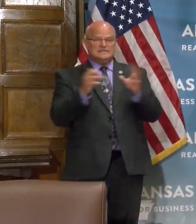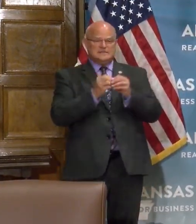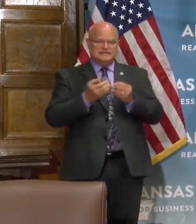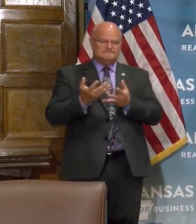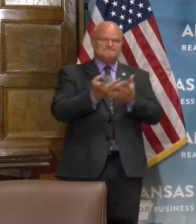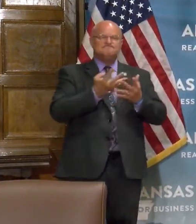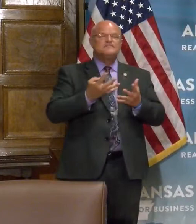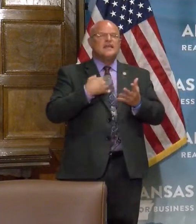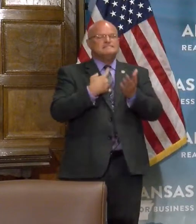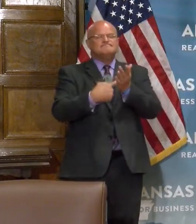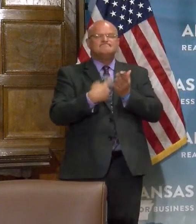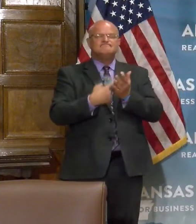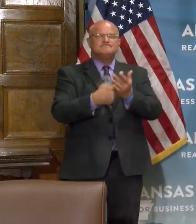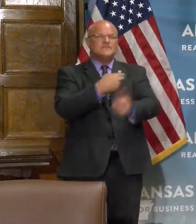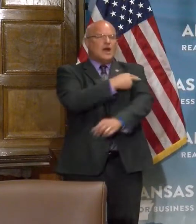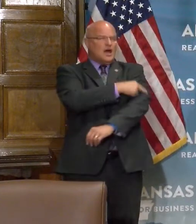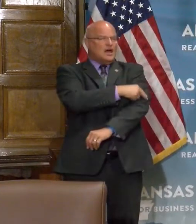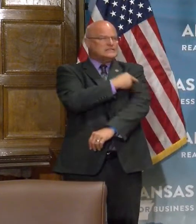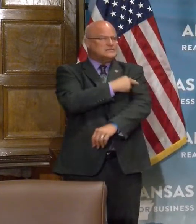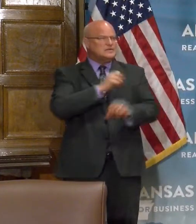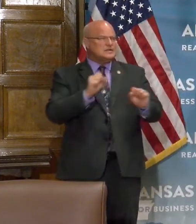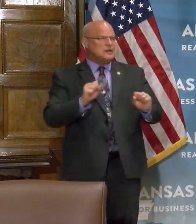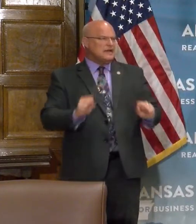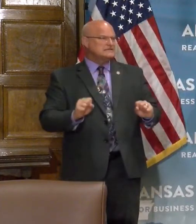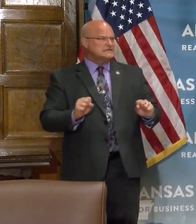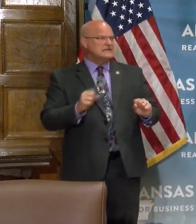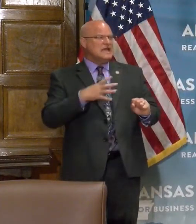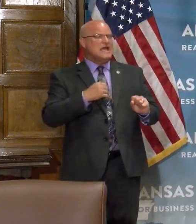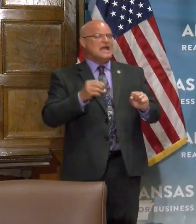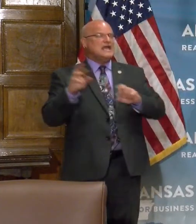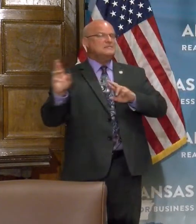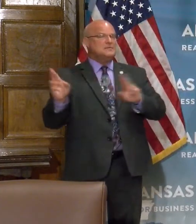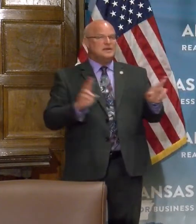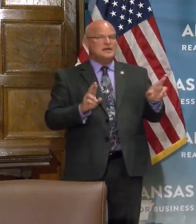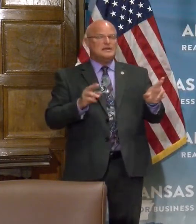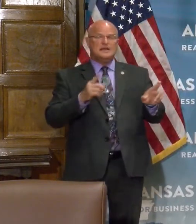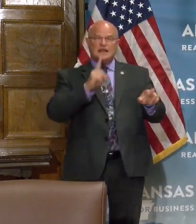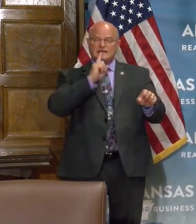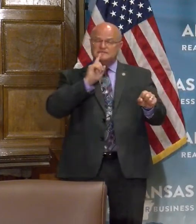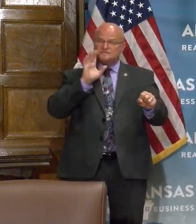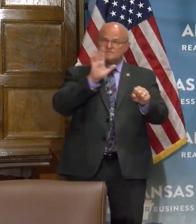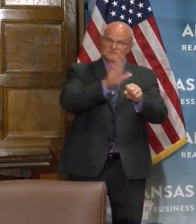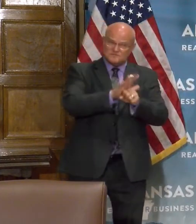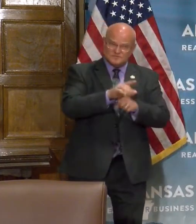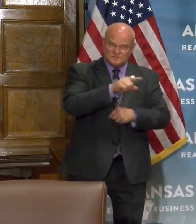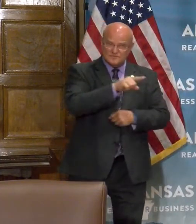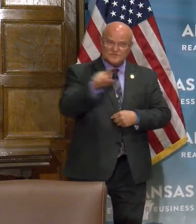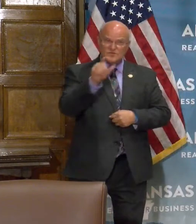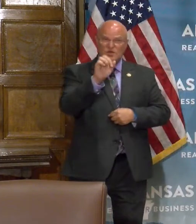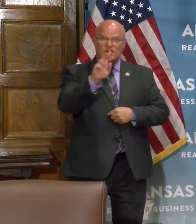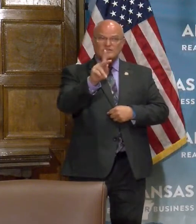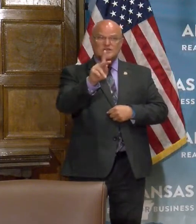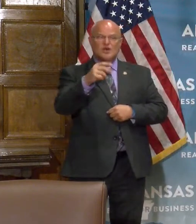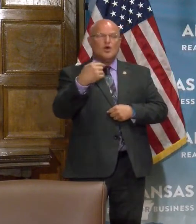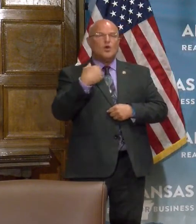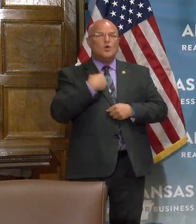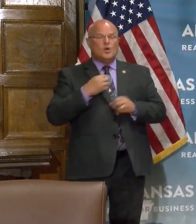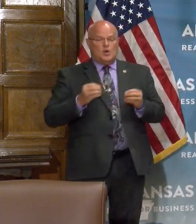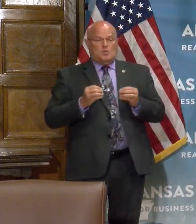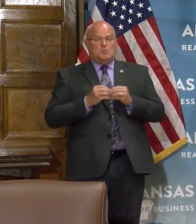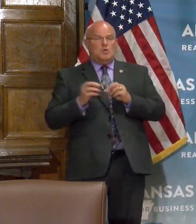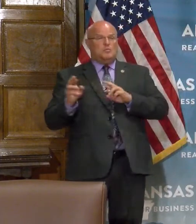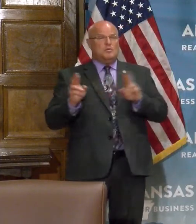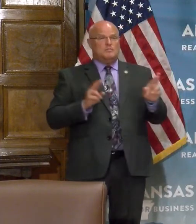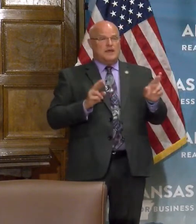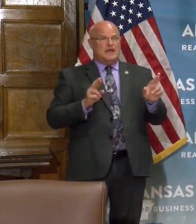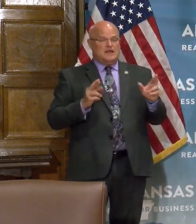and discuss hospital capacity and preparedness, and I want to assure Arkansans that we are more prepared and in